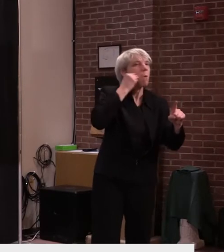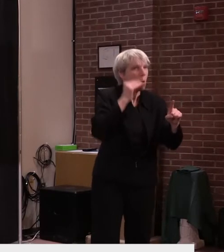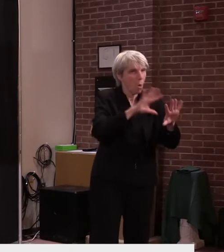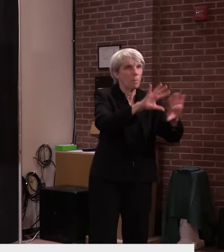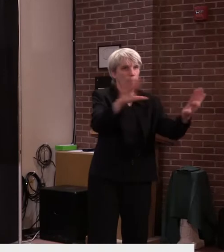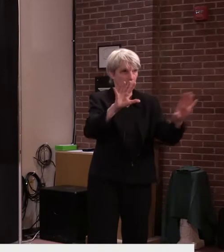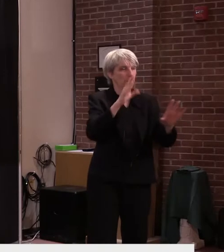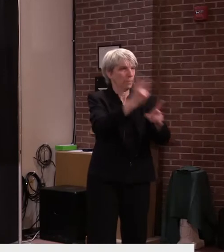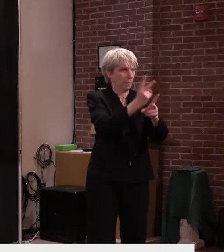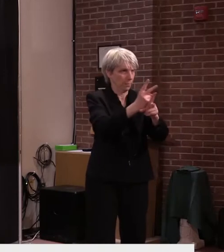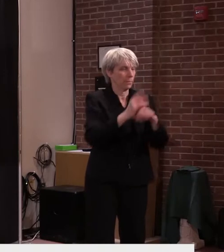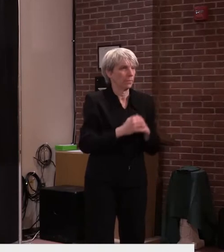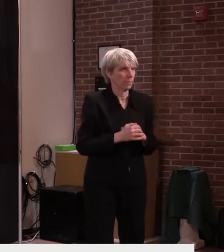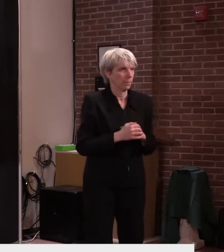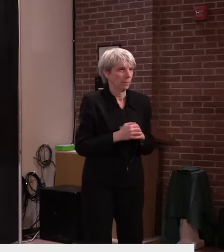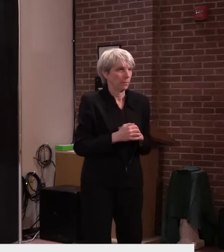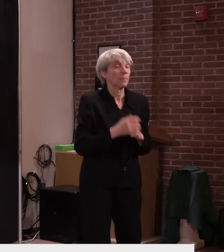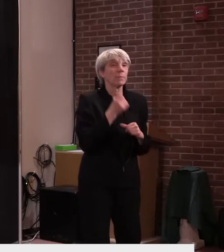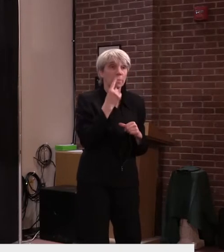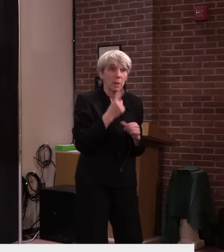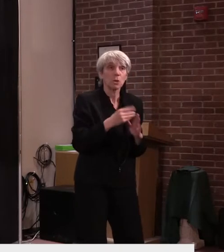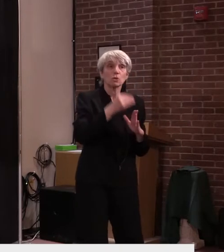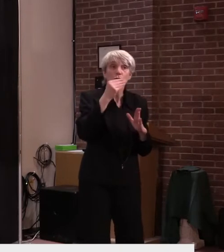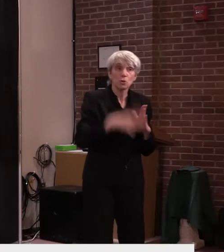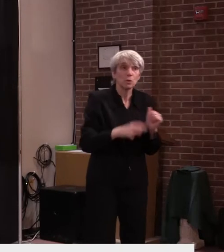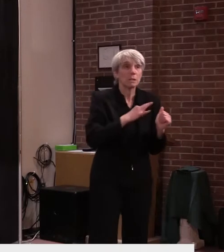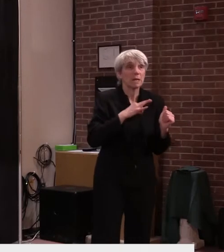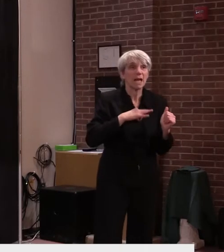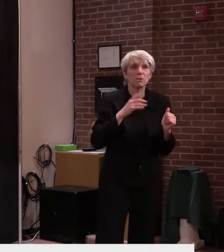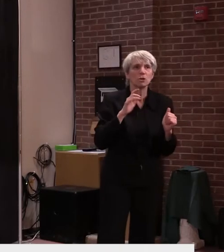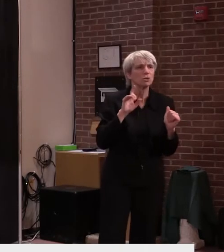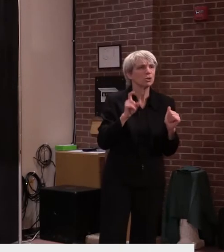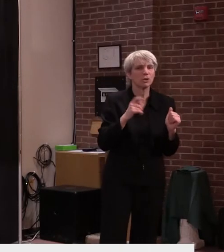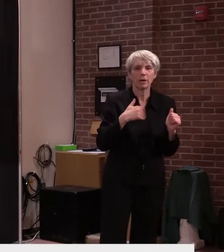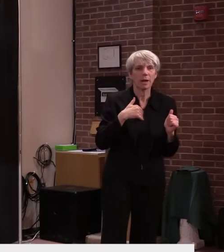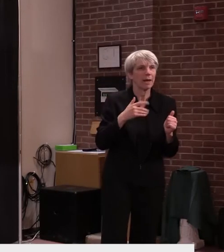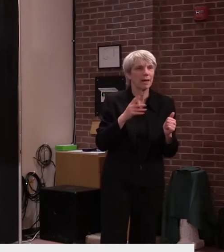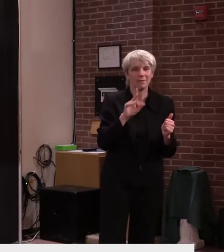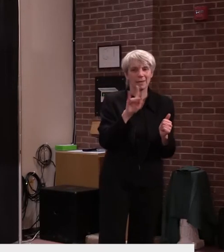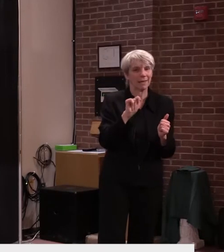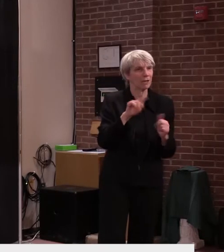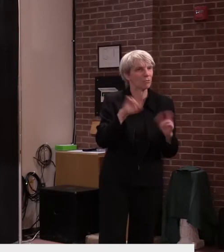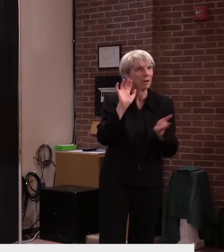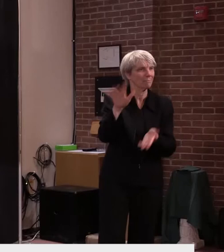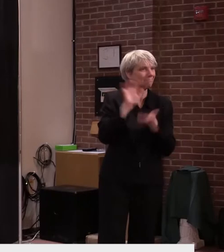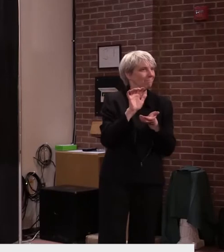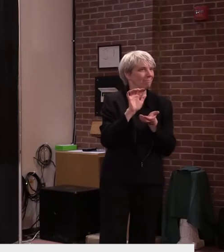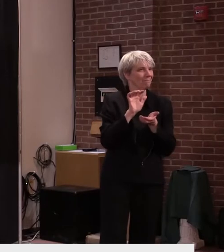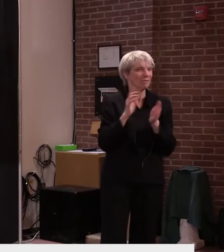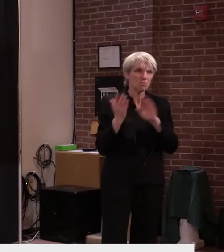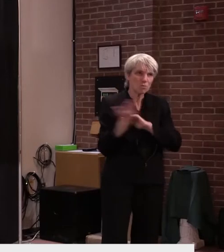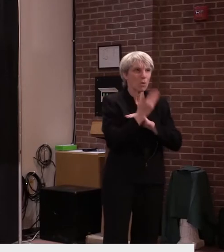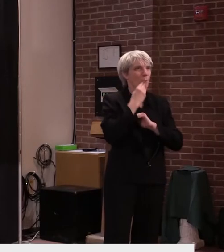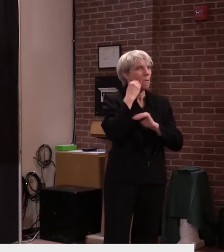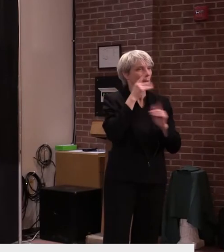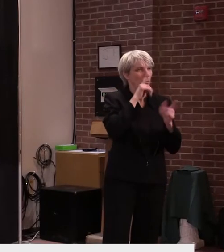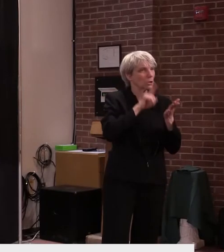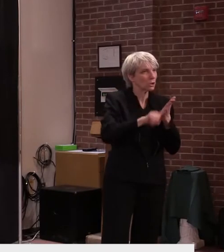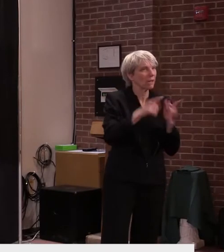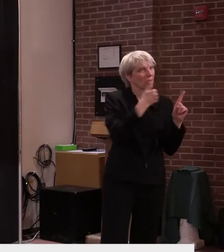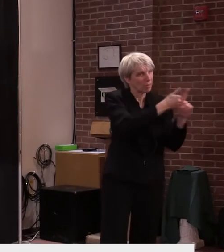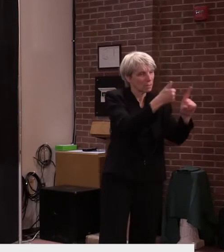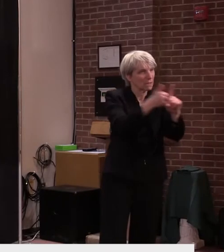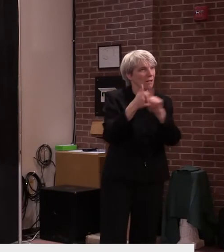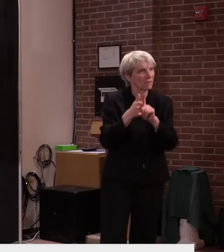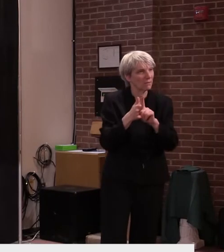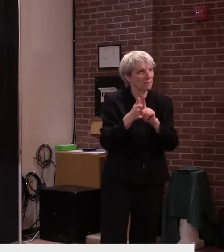Students and staff should have ready access to at-home rapid antigen tests regardless of their vaccination status. And these tests could be used